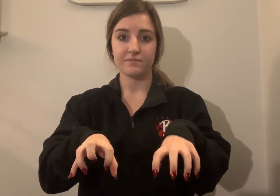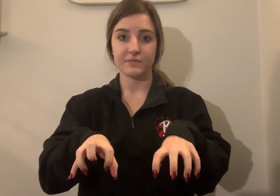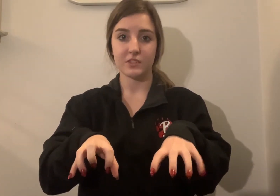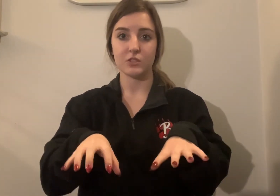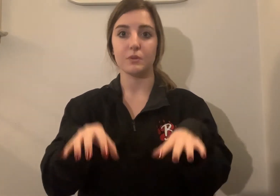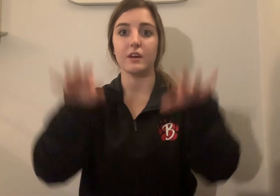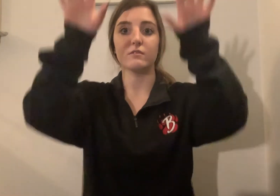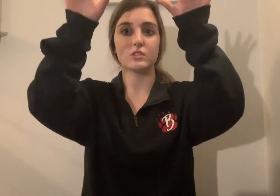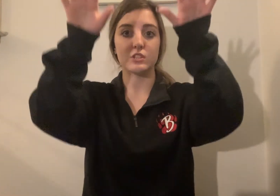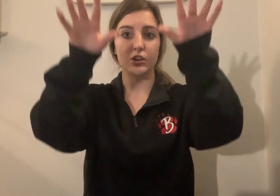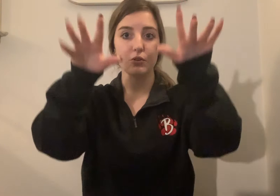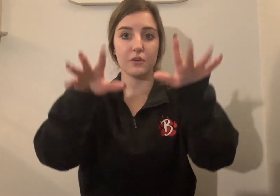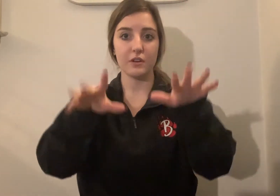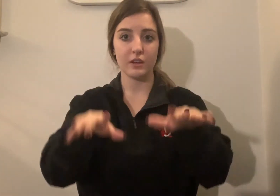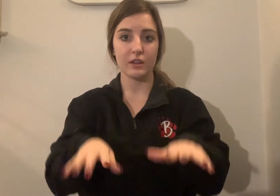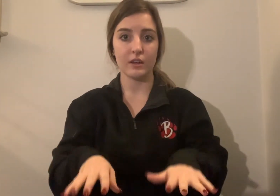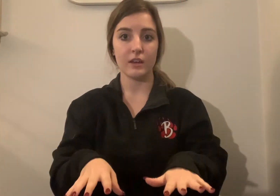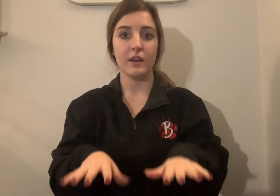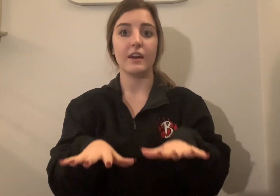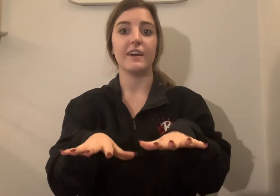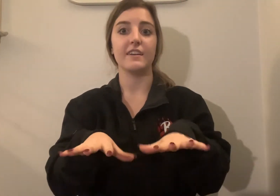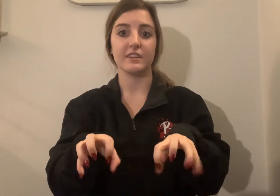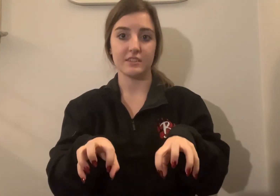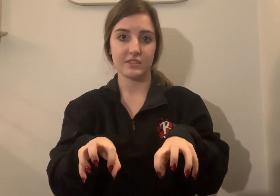So we have snow and ice.